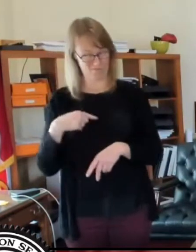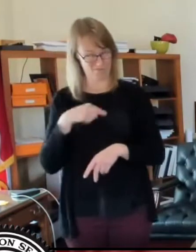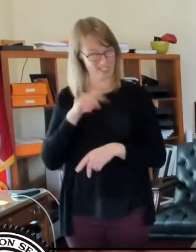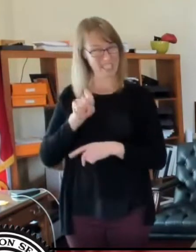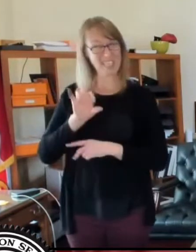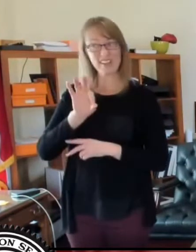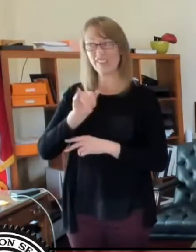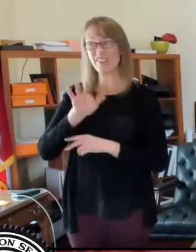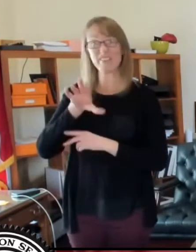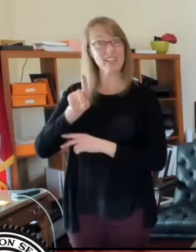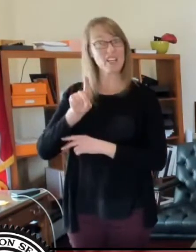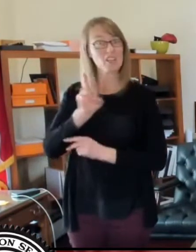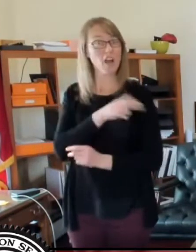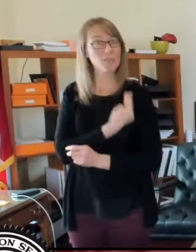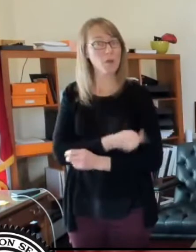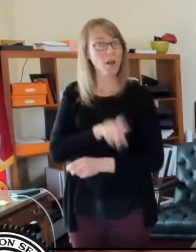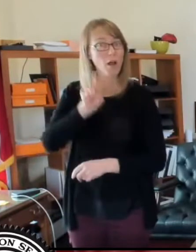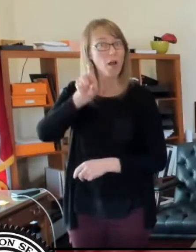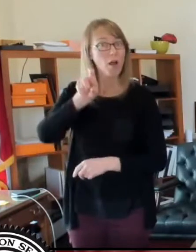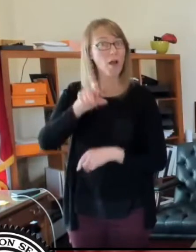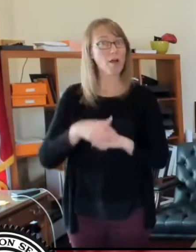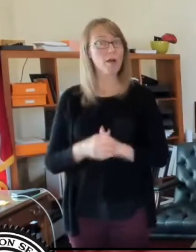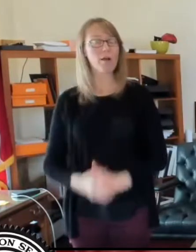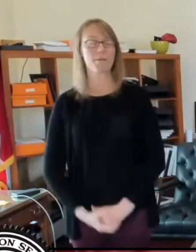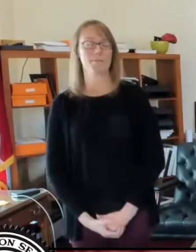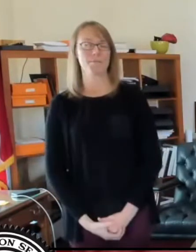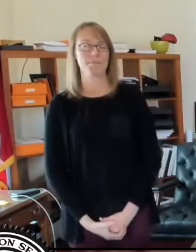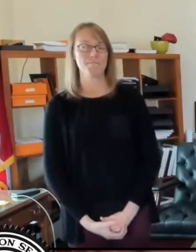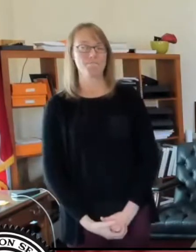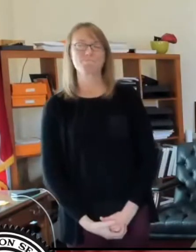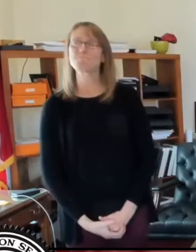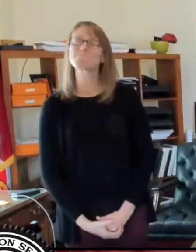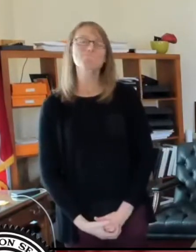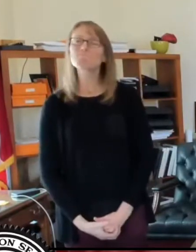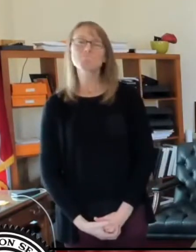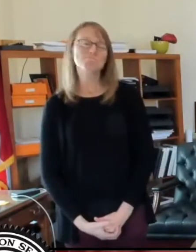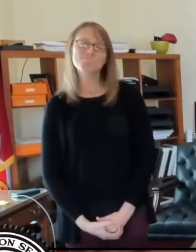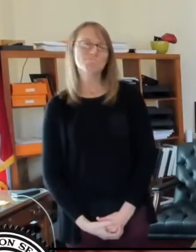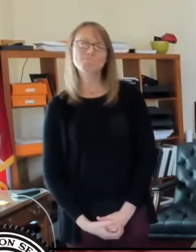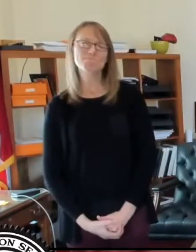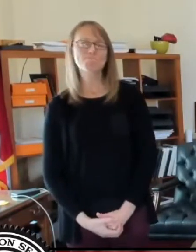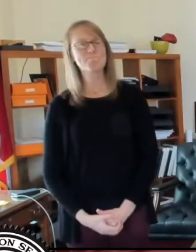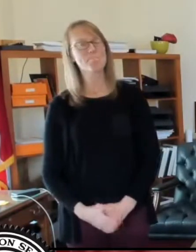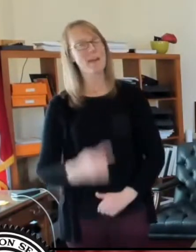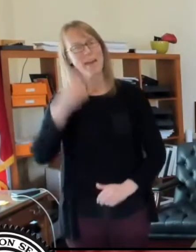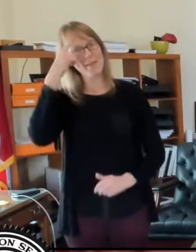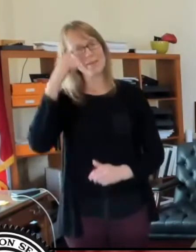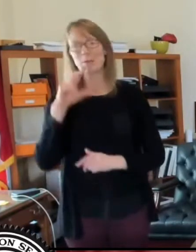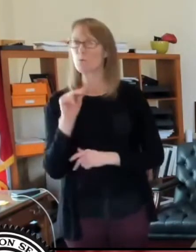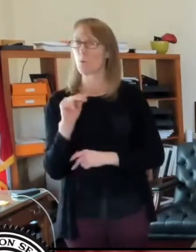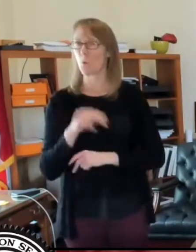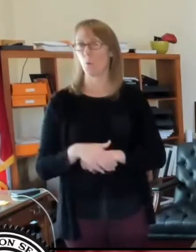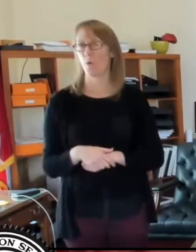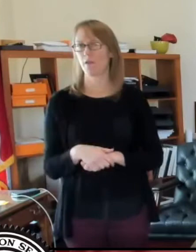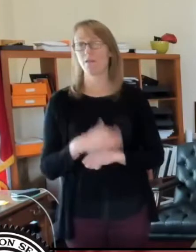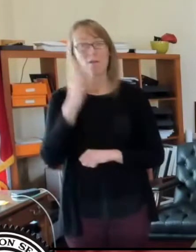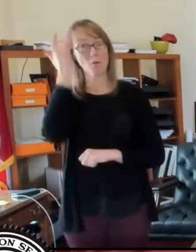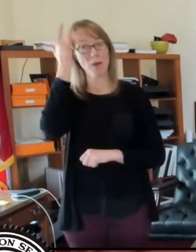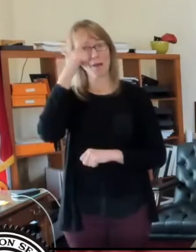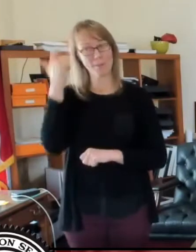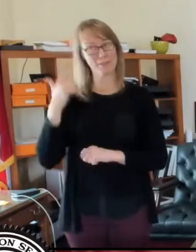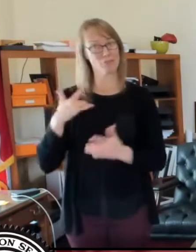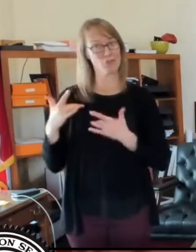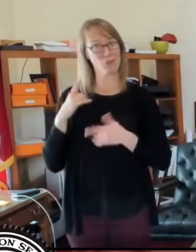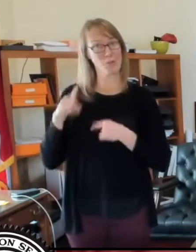We don't think so, Cheryl, because as I said a minute ago, it's not about the space. It's